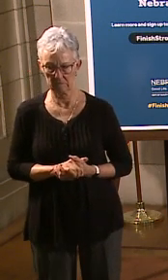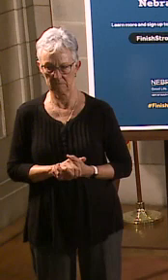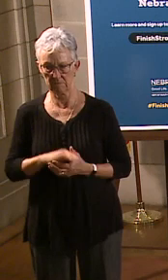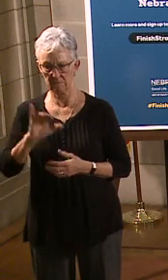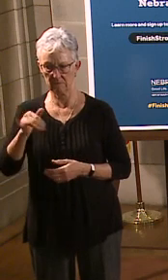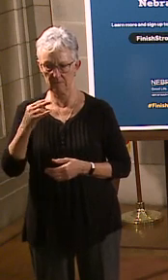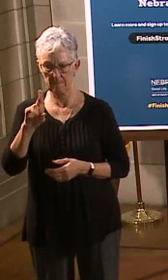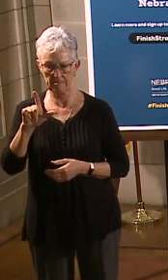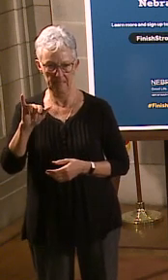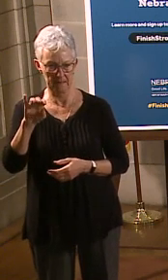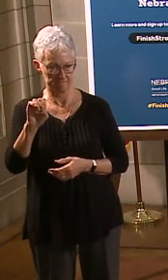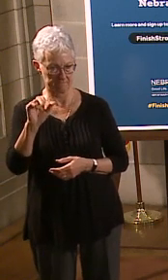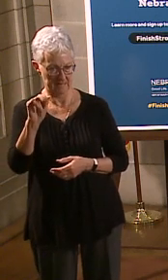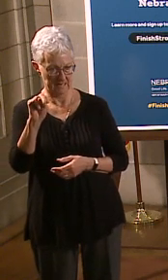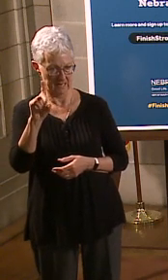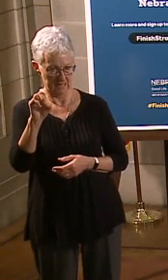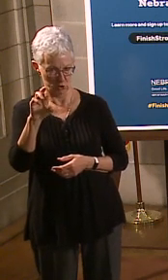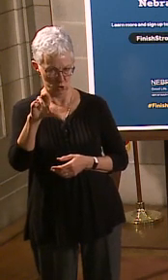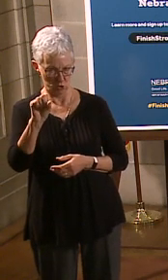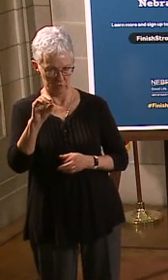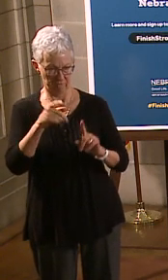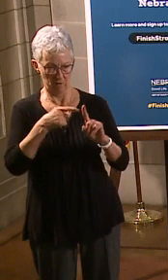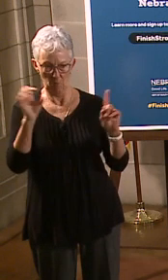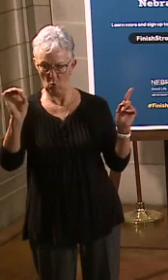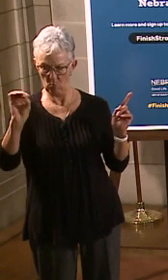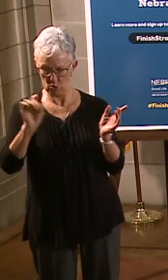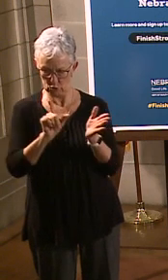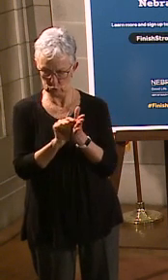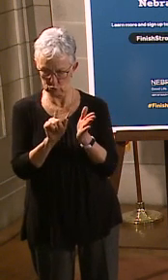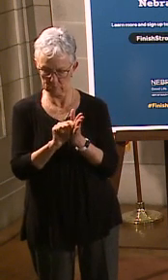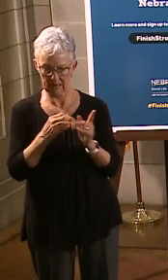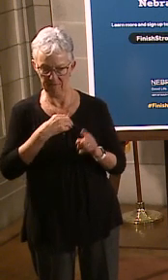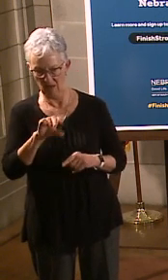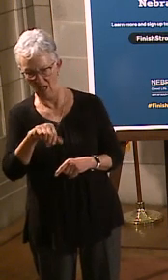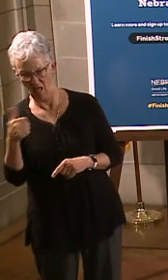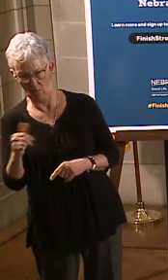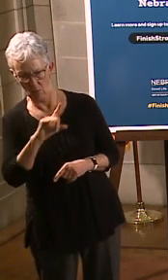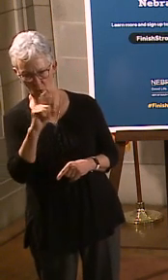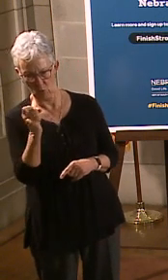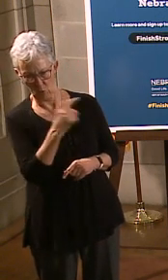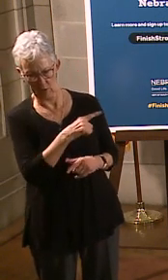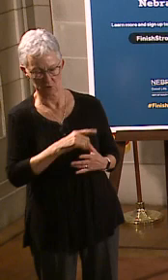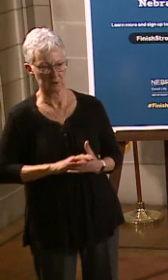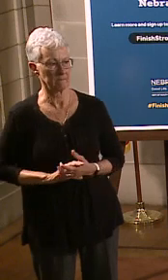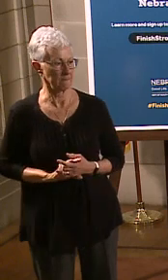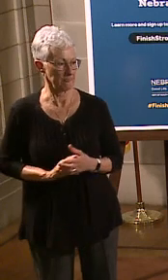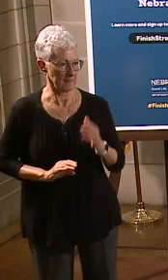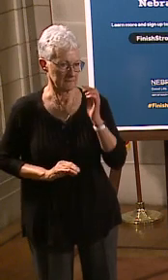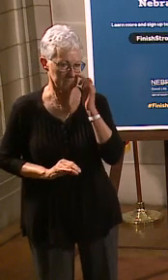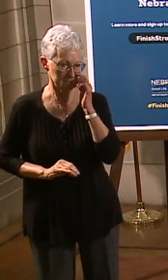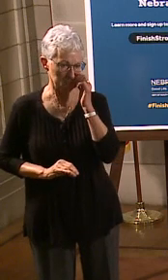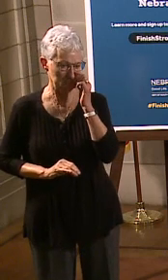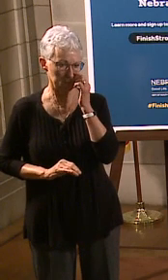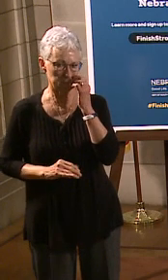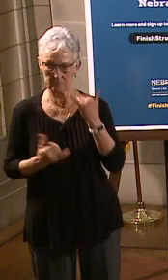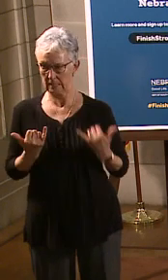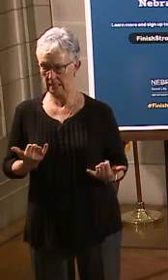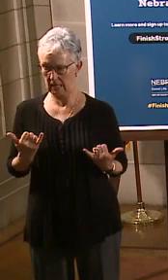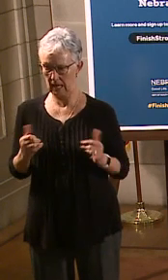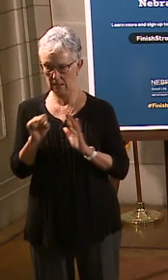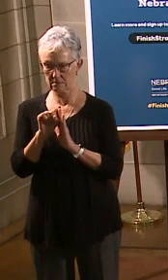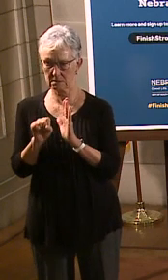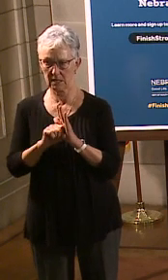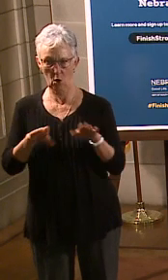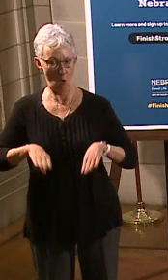Julie Anderson, Omaha World Herald. Here's one for starters, okay. Now that the state is open